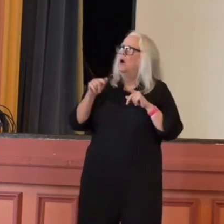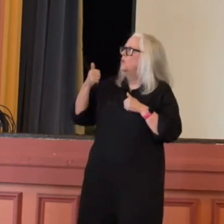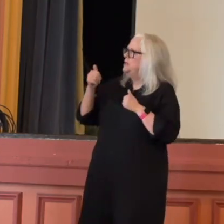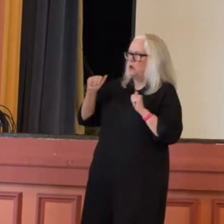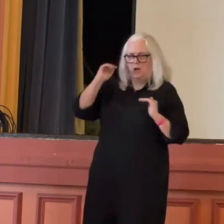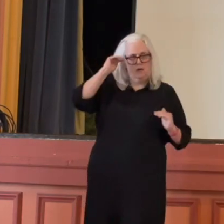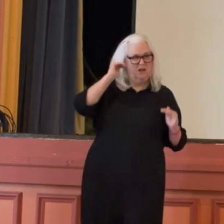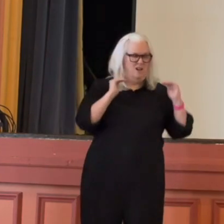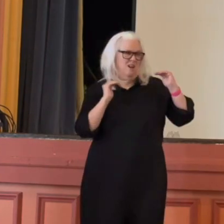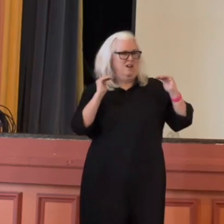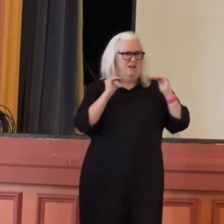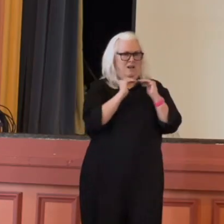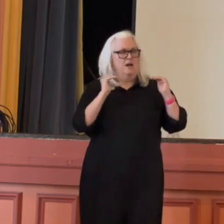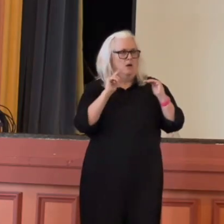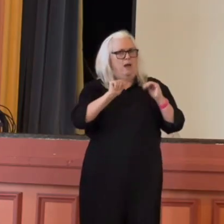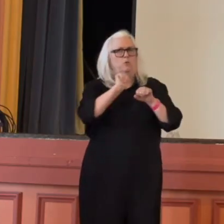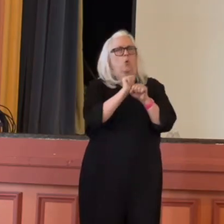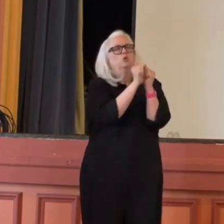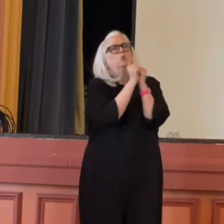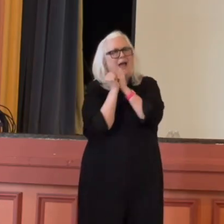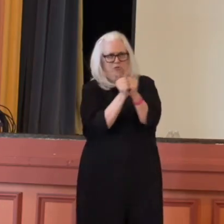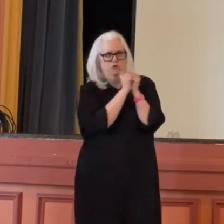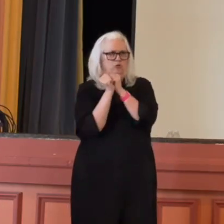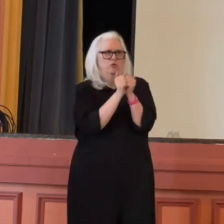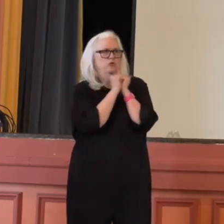We both need to work to manage them together.